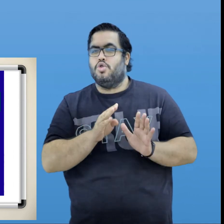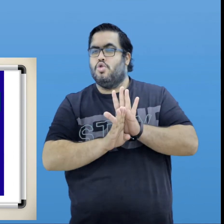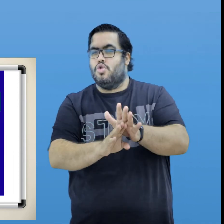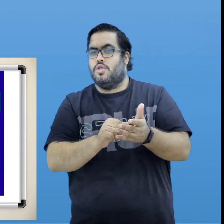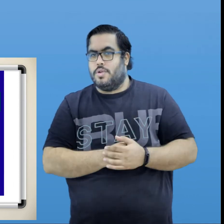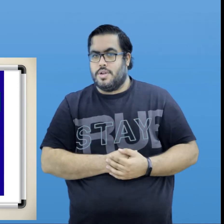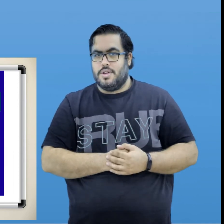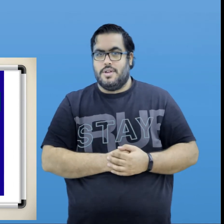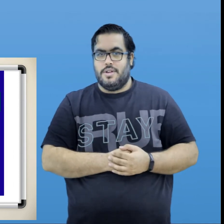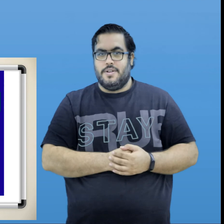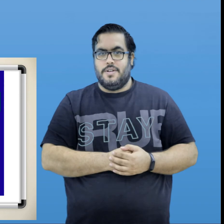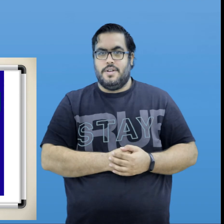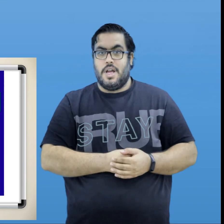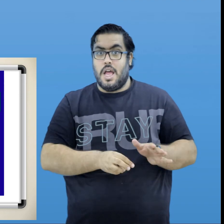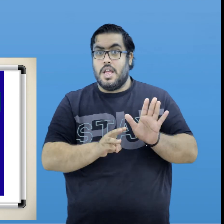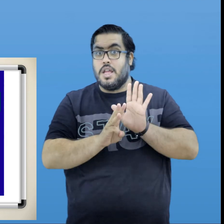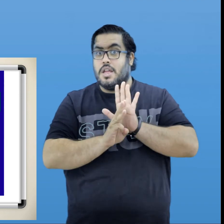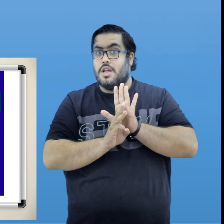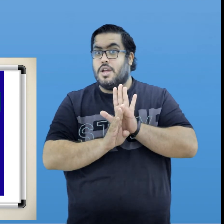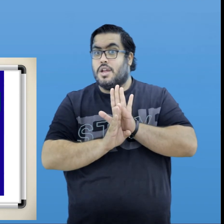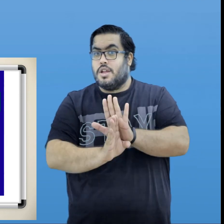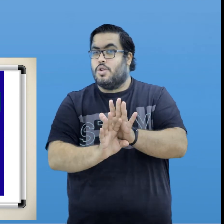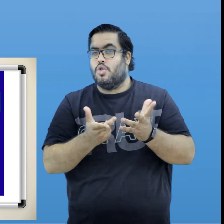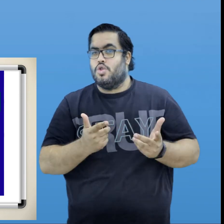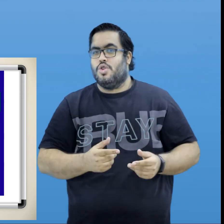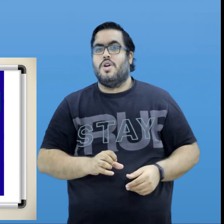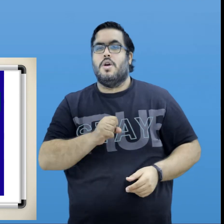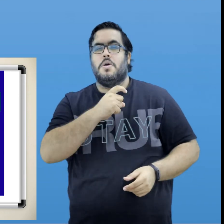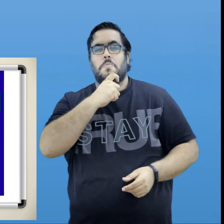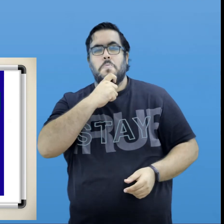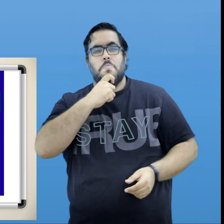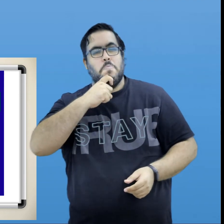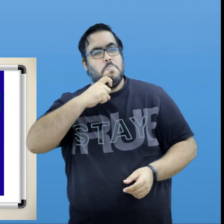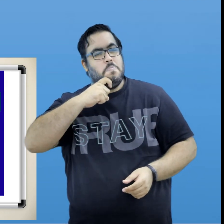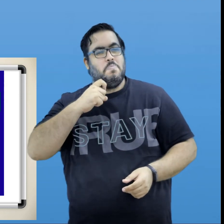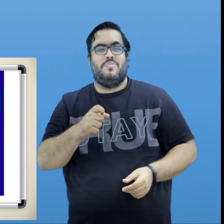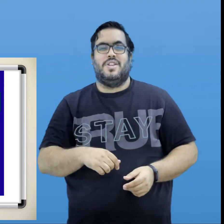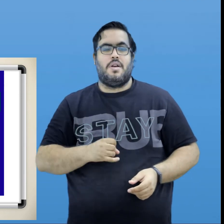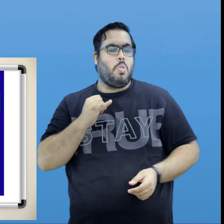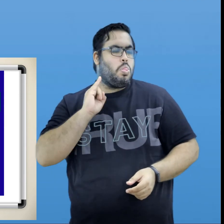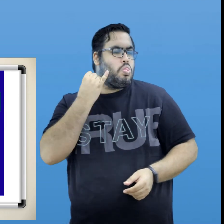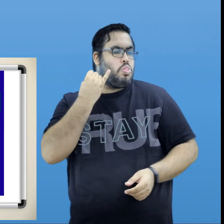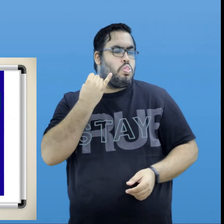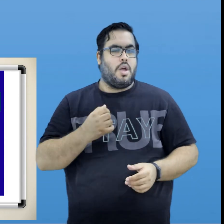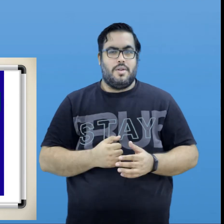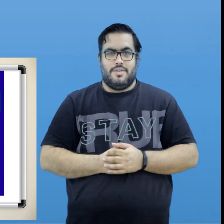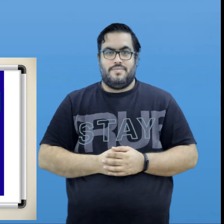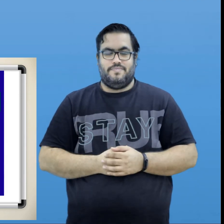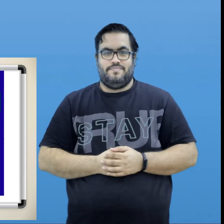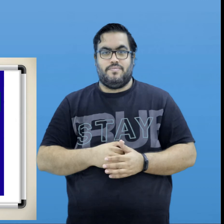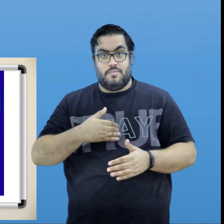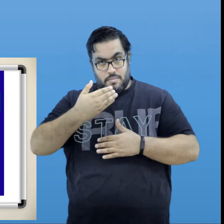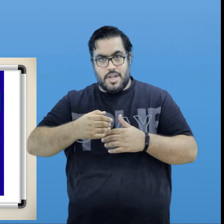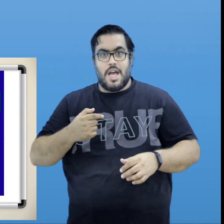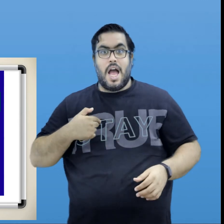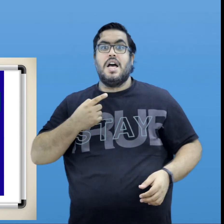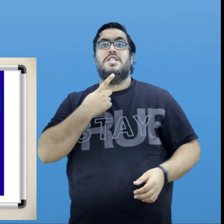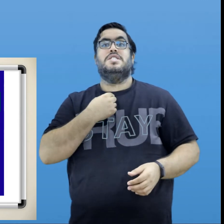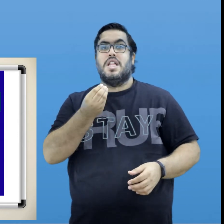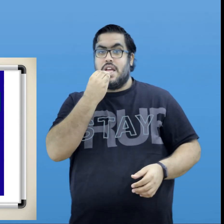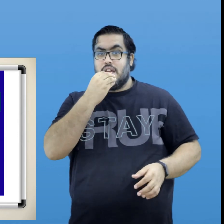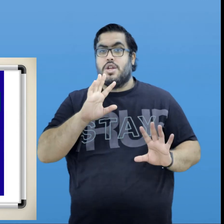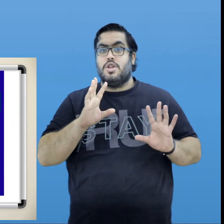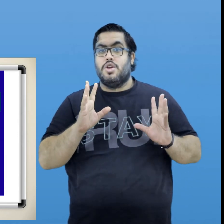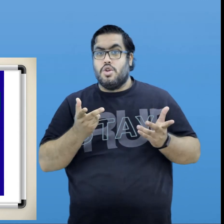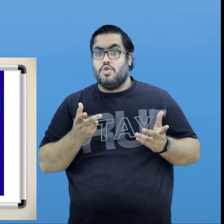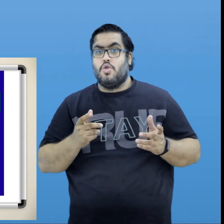prevents. So the answer is dehydration. I like eating blank food because it is free